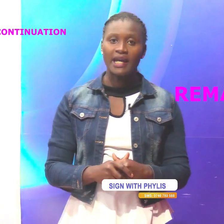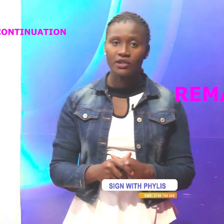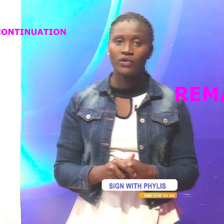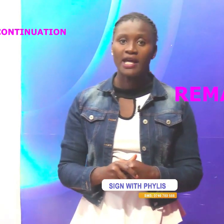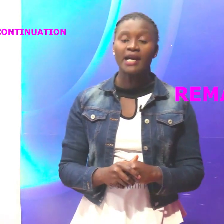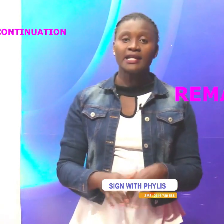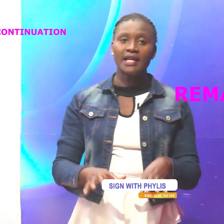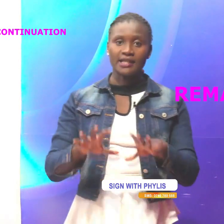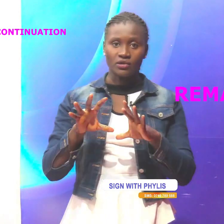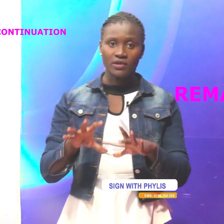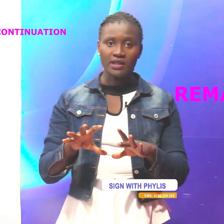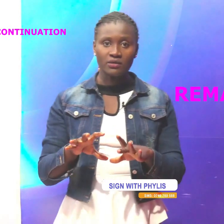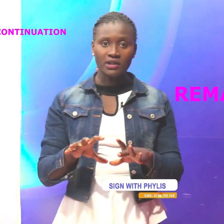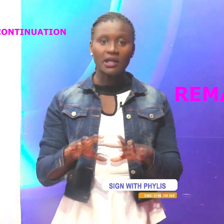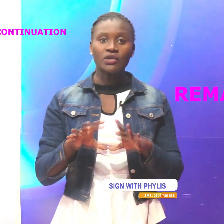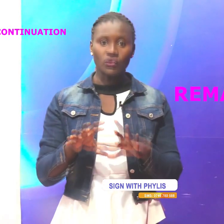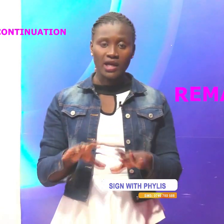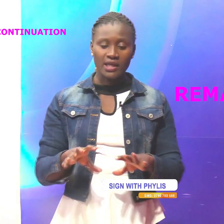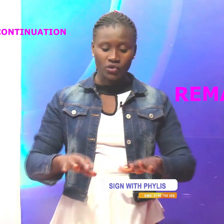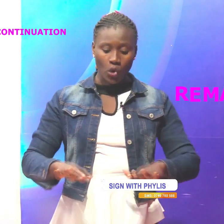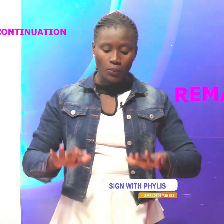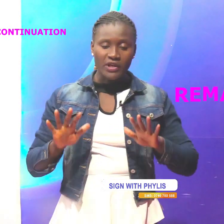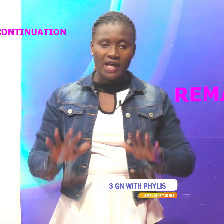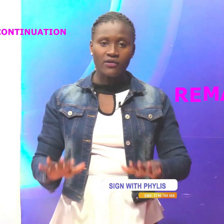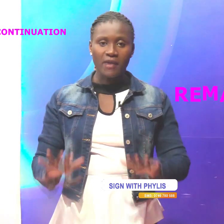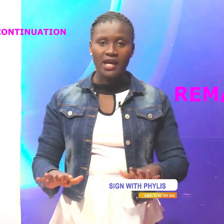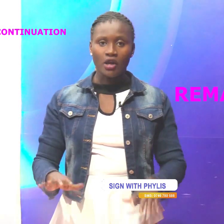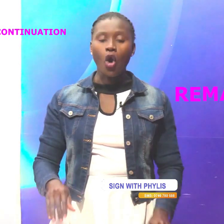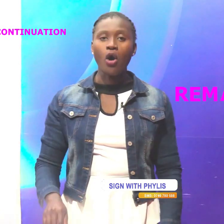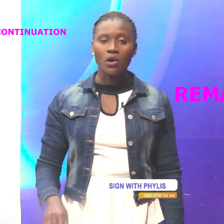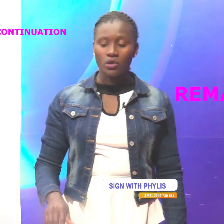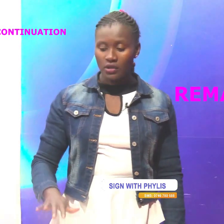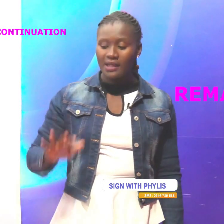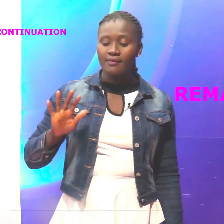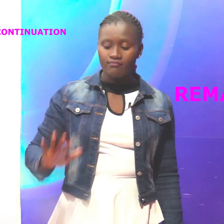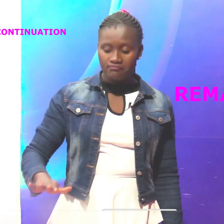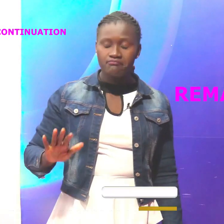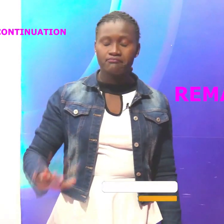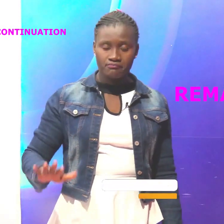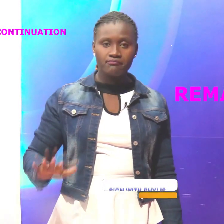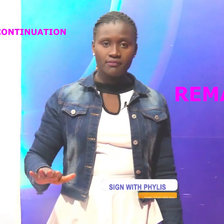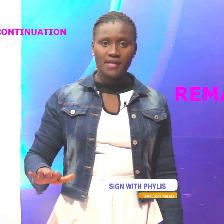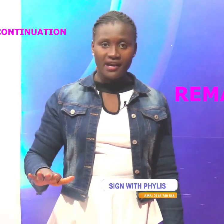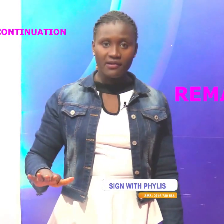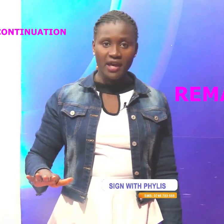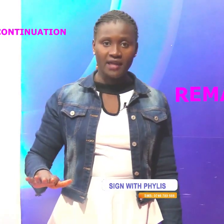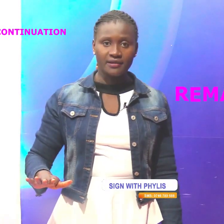together. Let us do it together. So remain or remain.